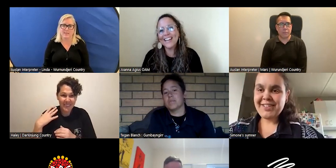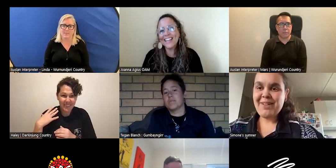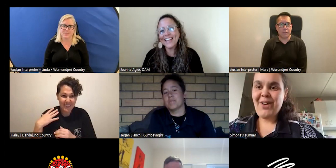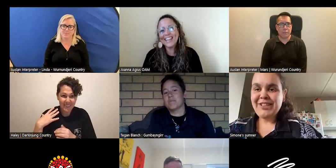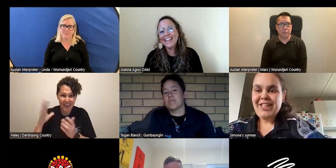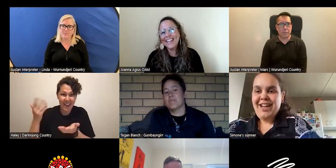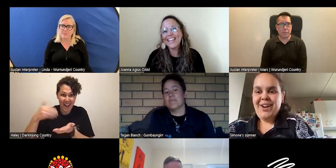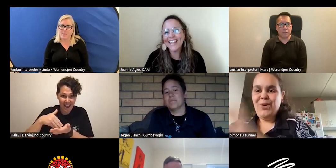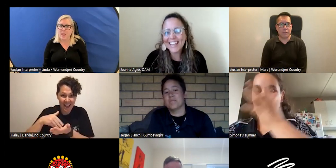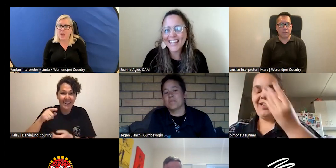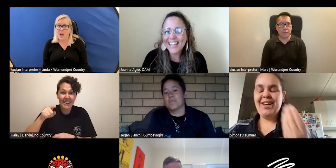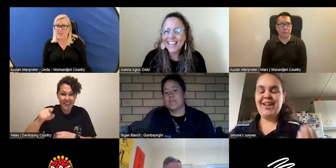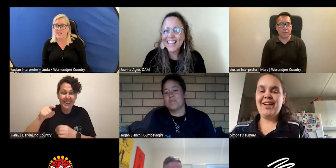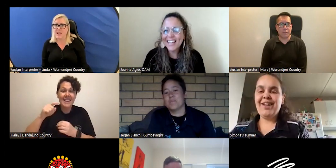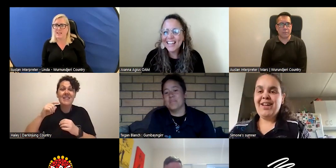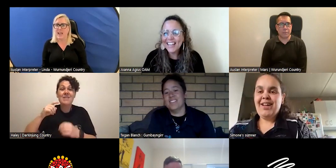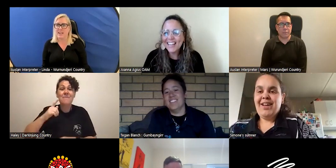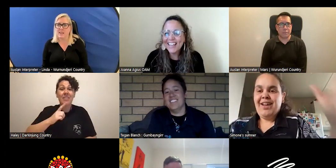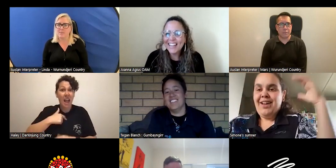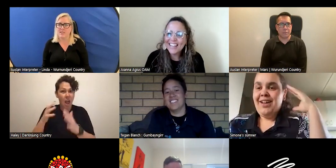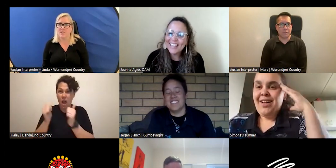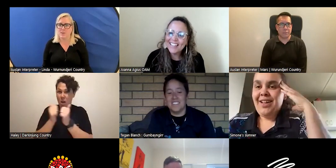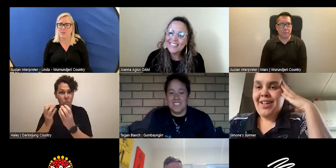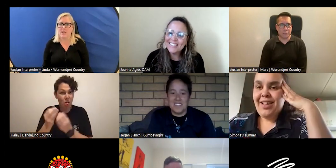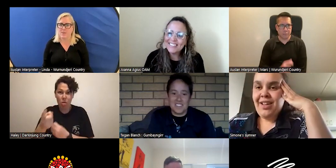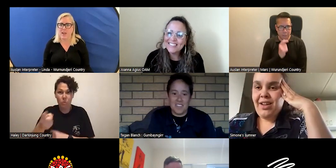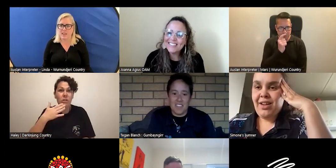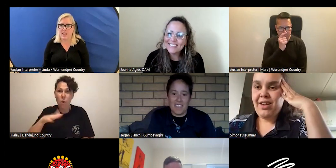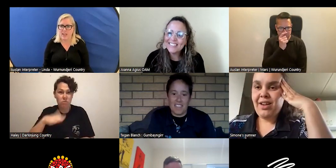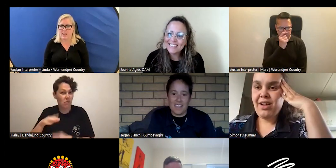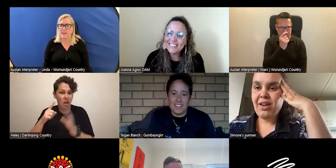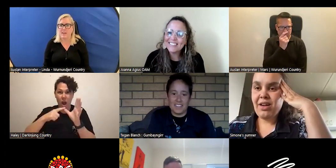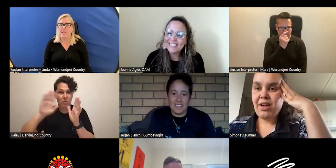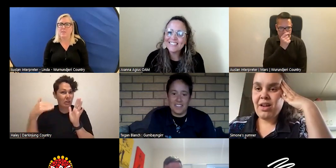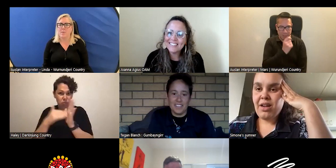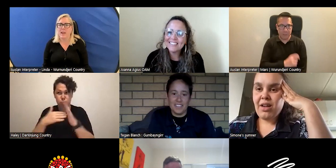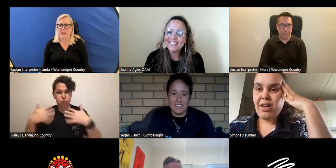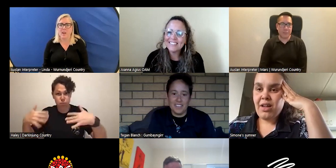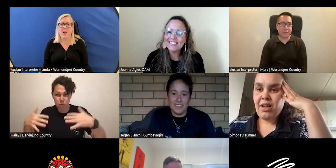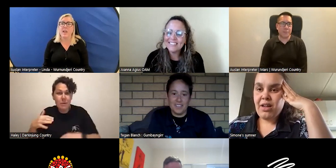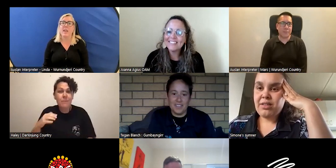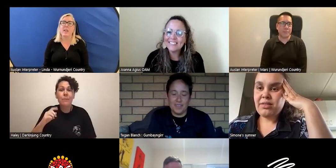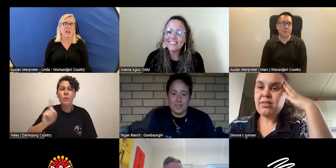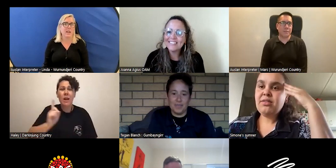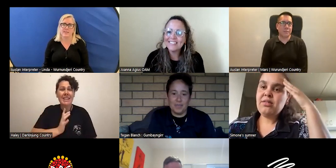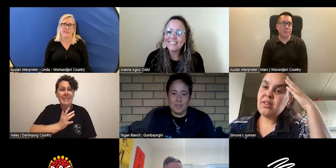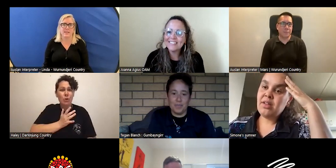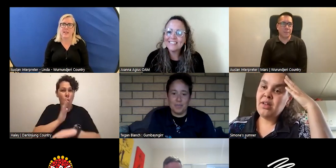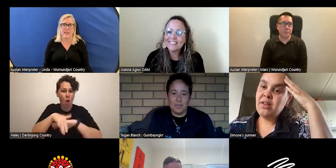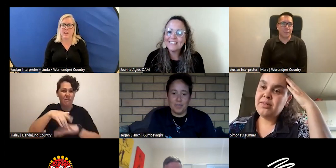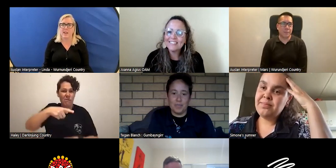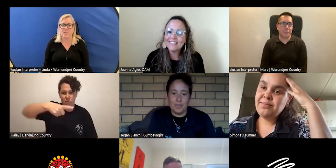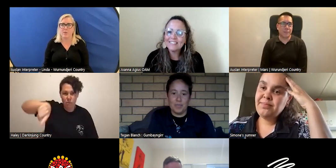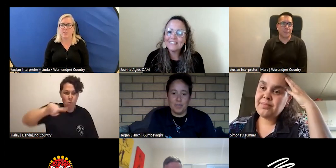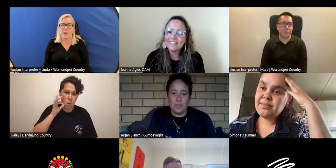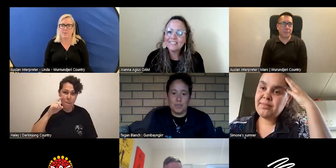us. Yep. I'd just like to add something too, if I can, from Hayley. I understand